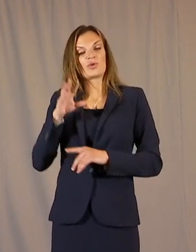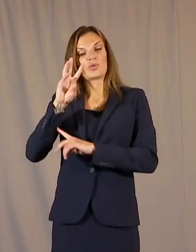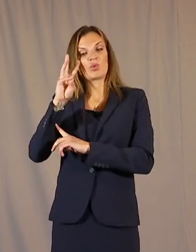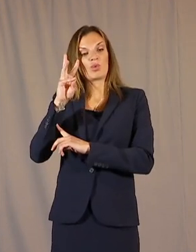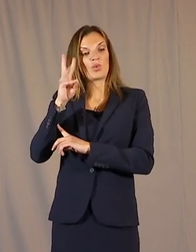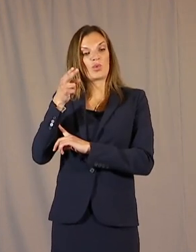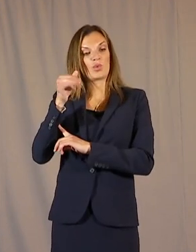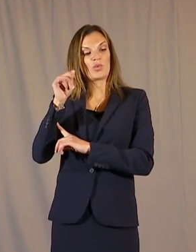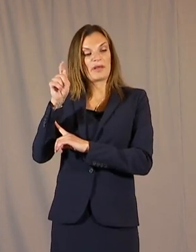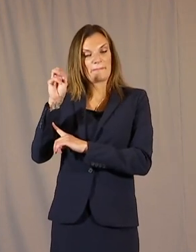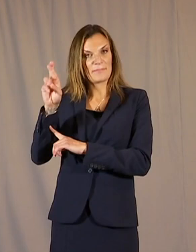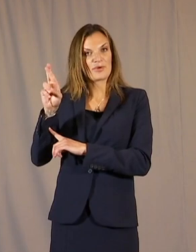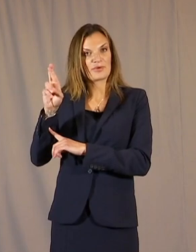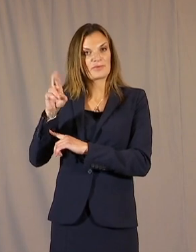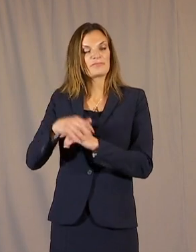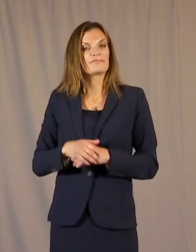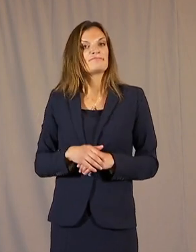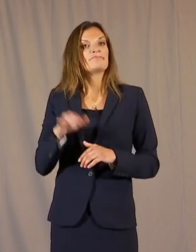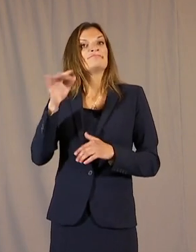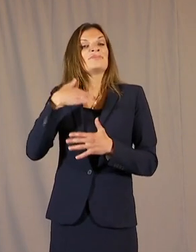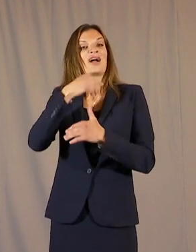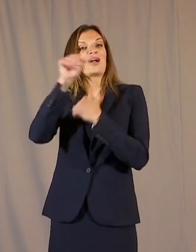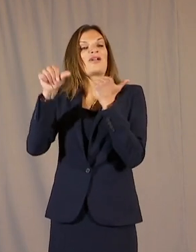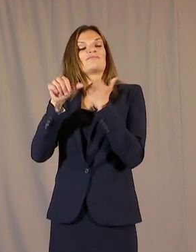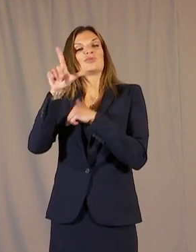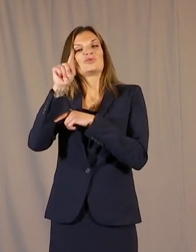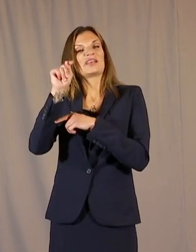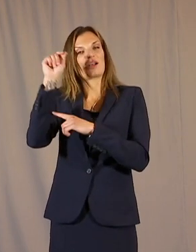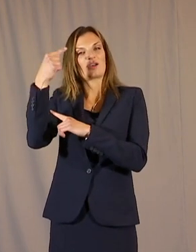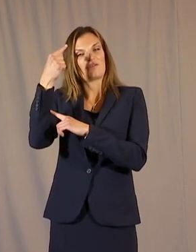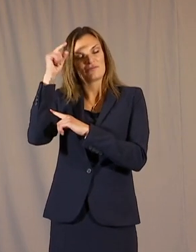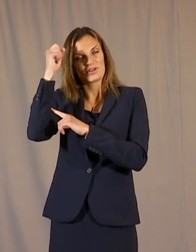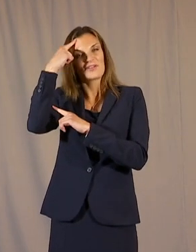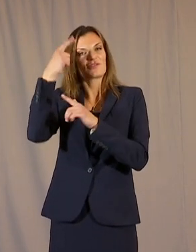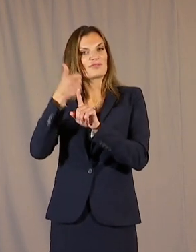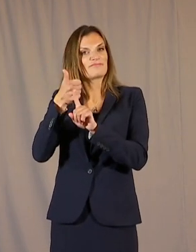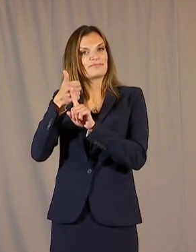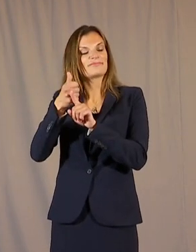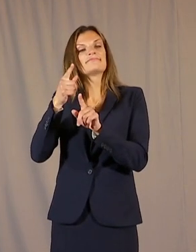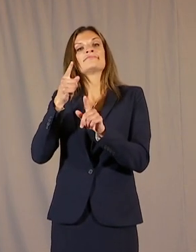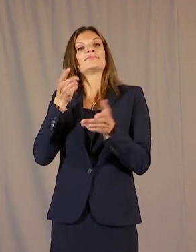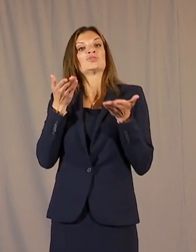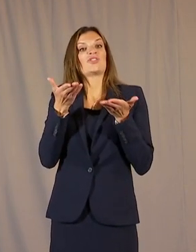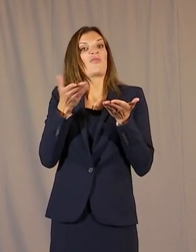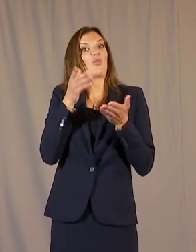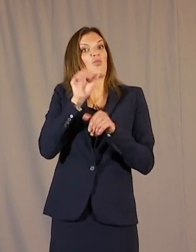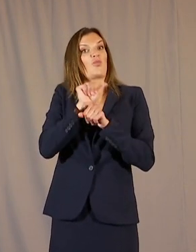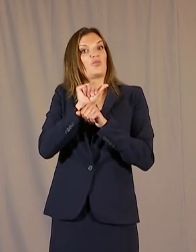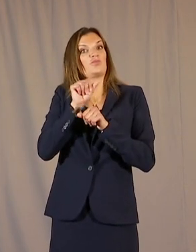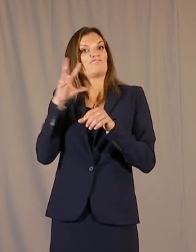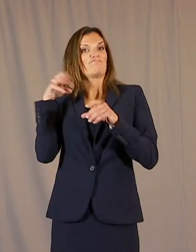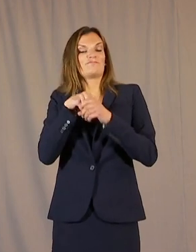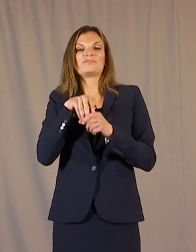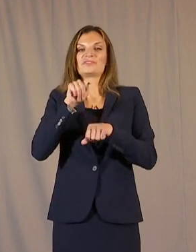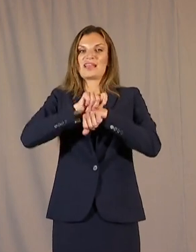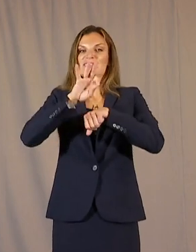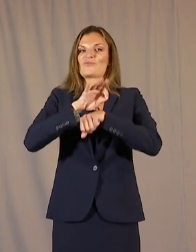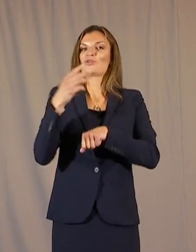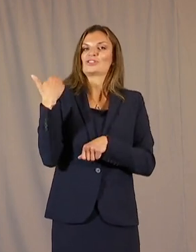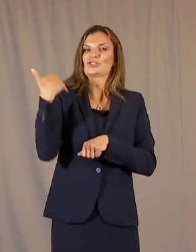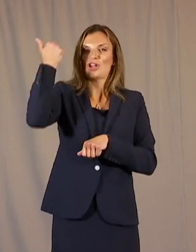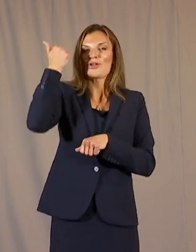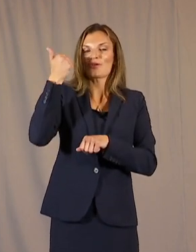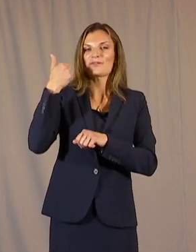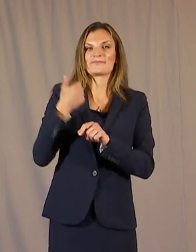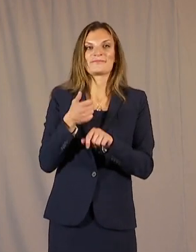benefit of our lieutenant governor, who in fact was serving as the chair and who consistently showed up